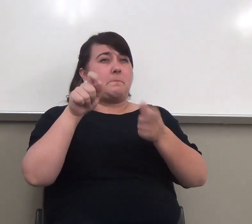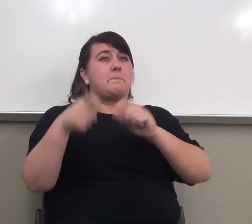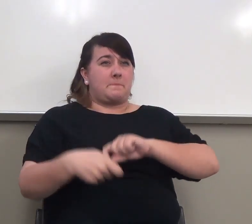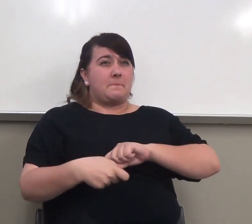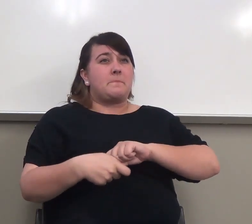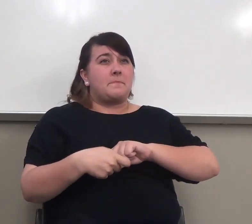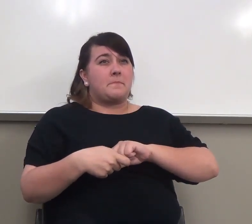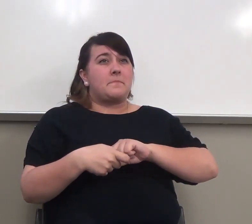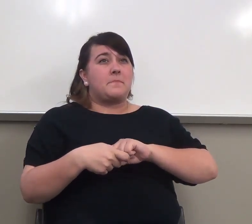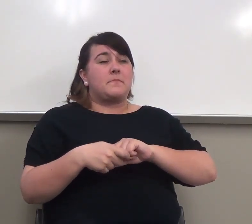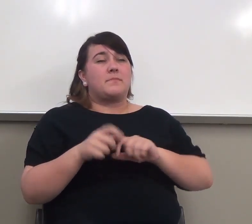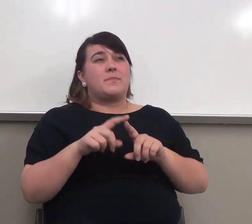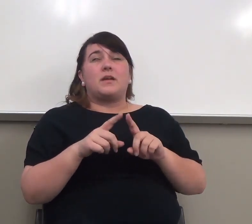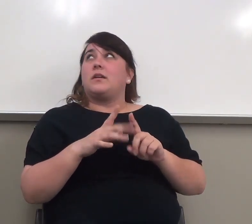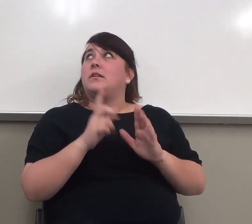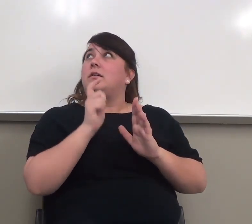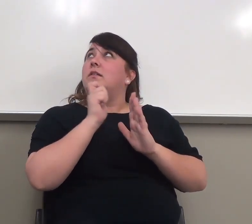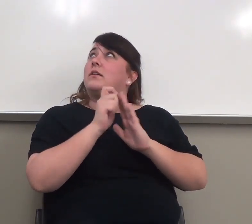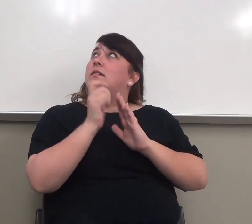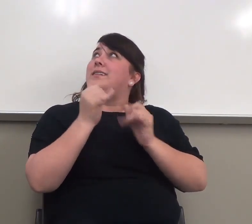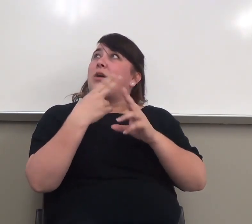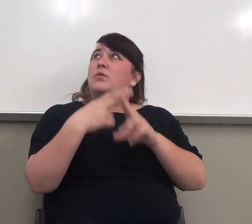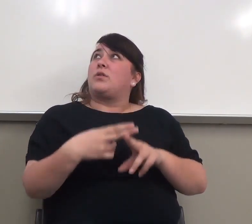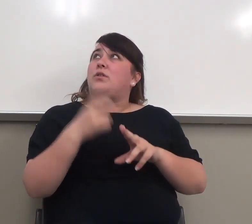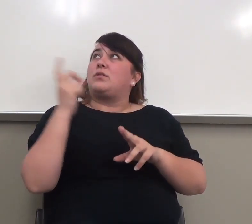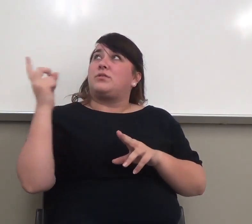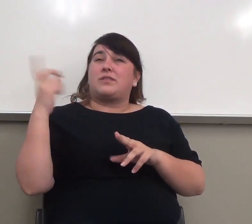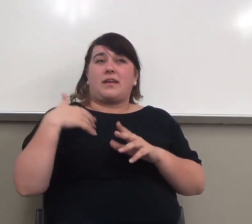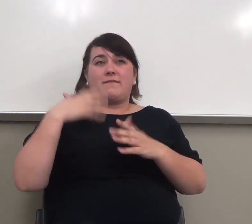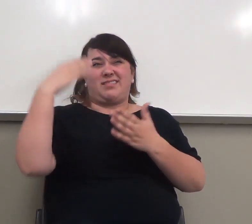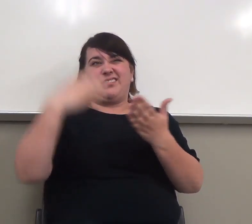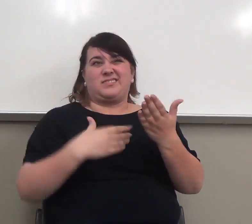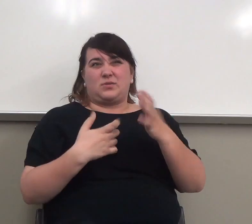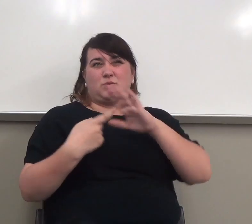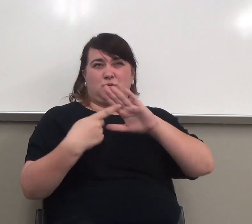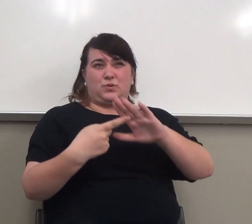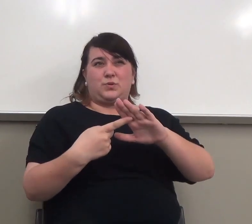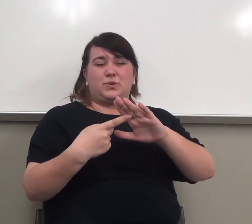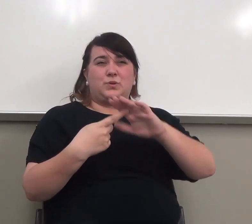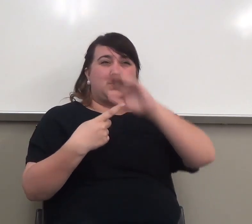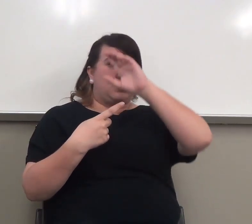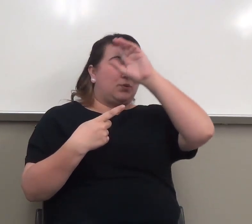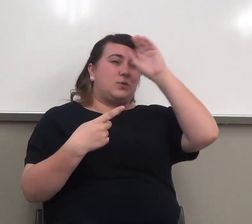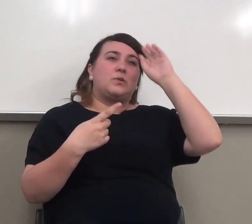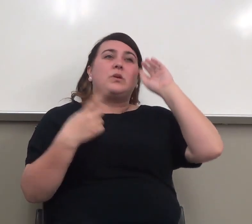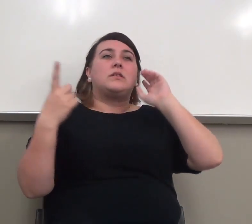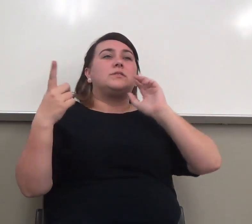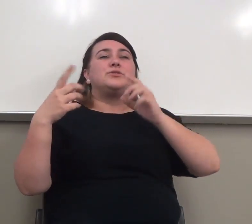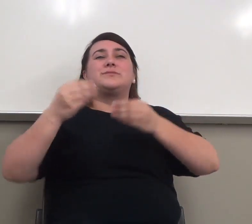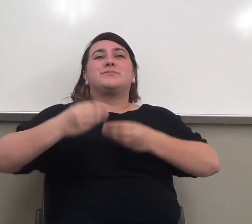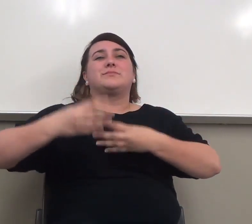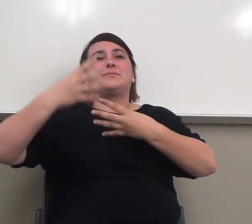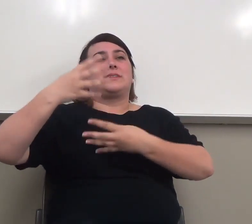but here's what it's called now. I have this little list I want to show you. This just brings up this discussion I want to have